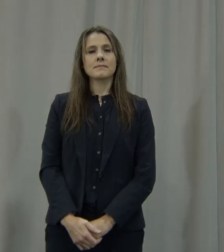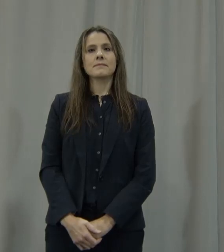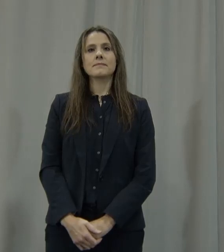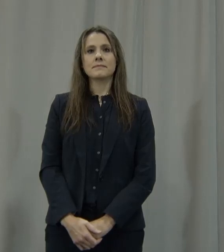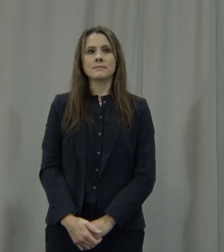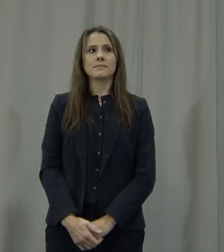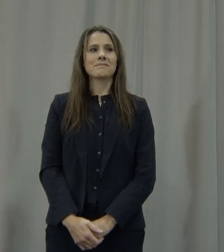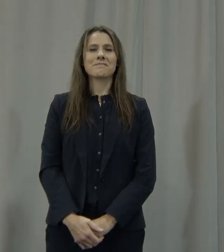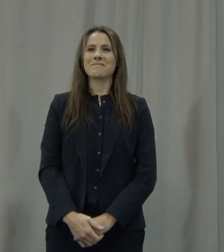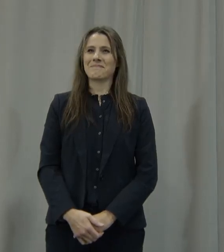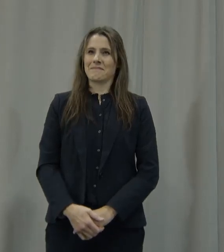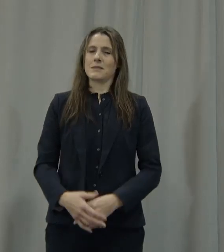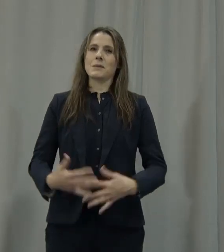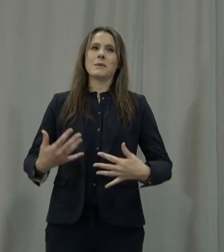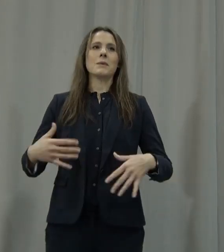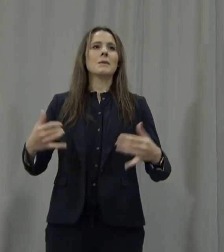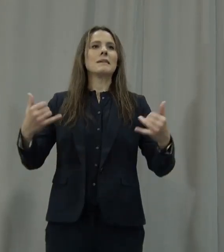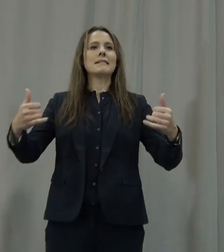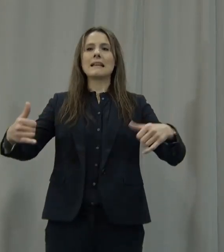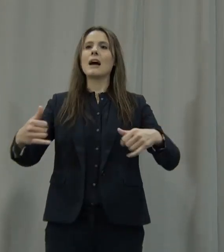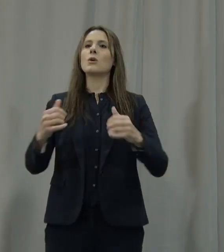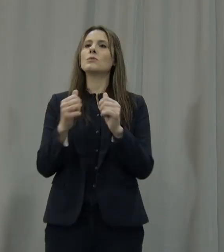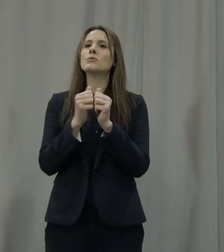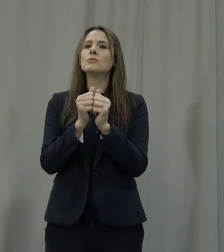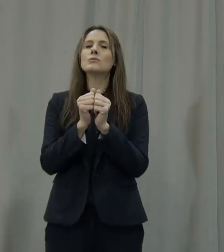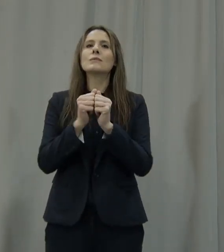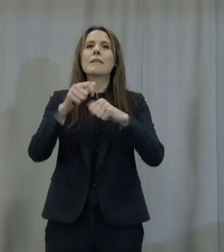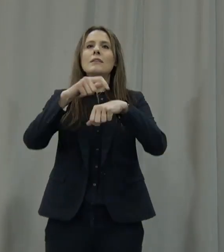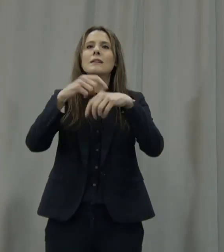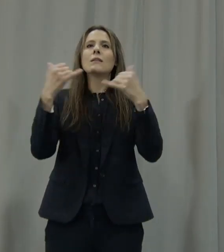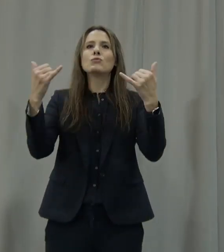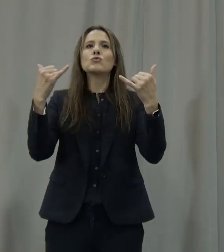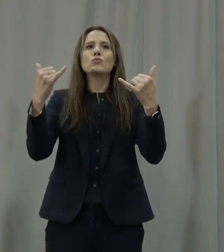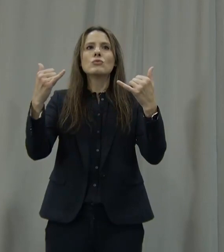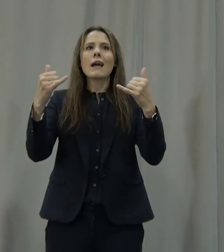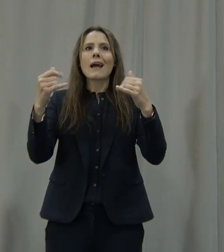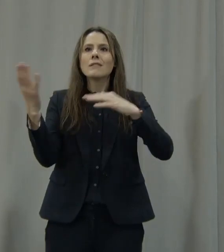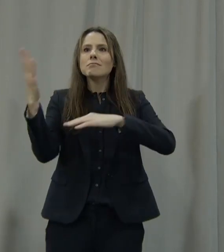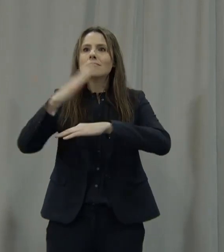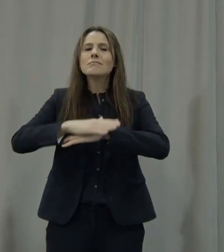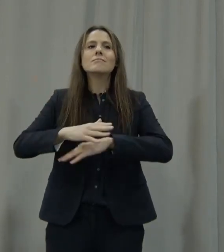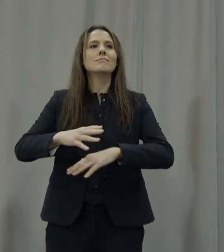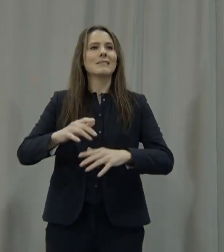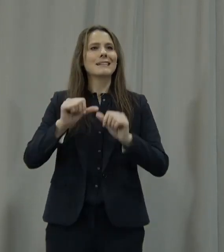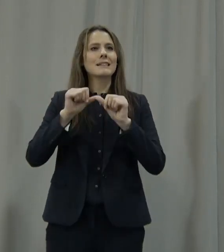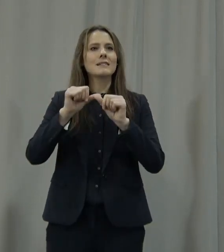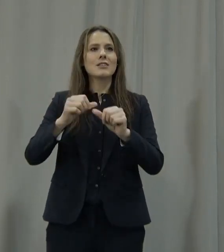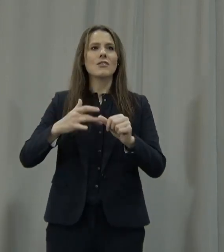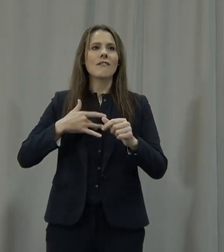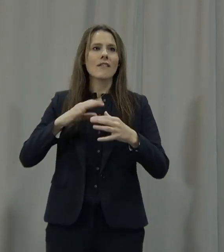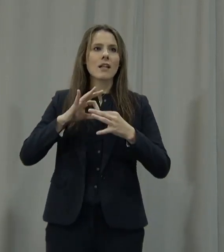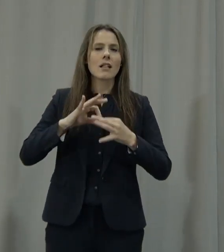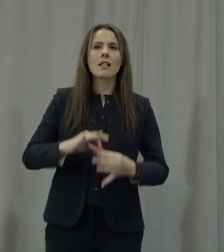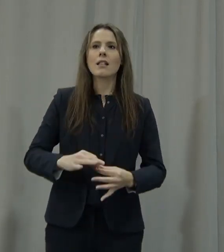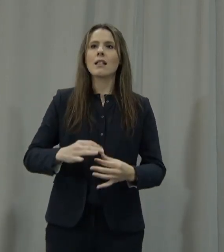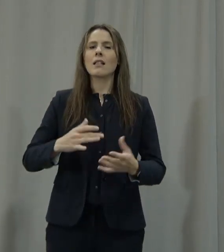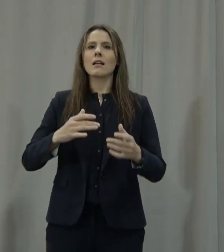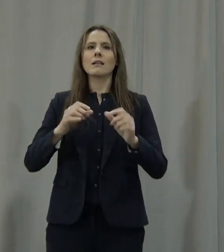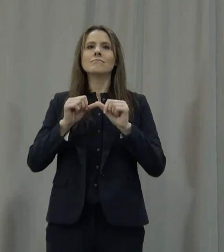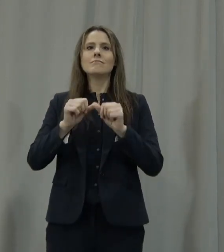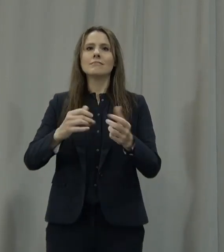So may our time together today be one of continued rooting and continued reaching